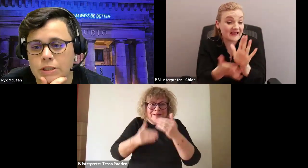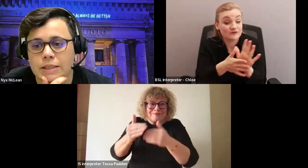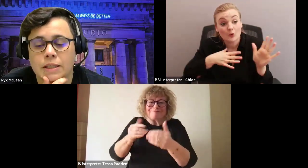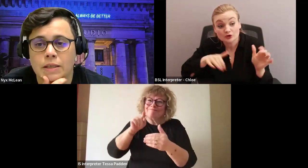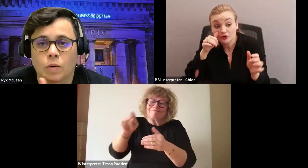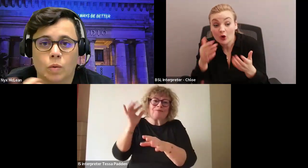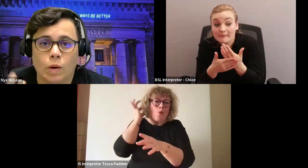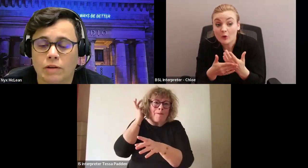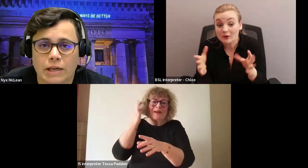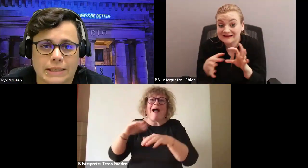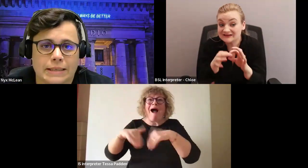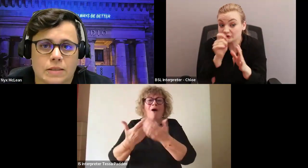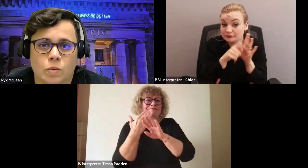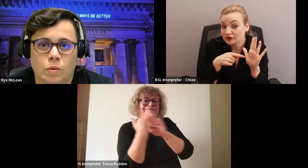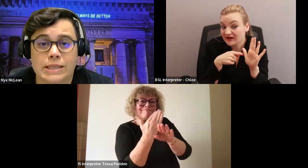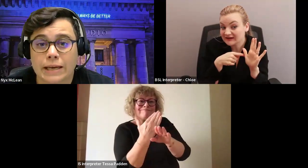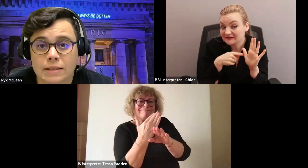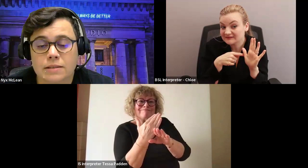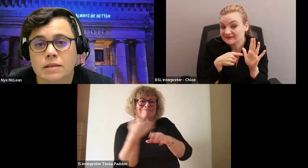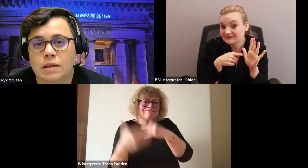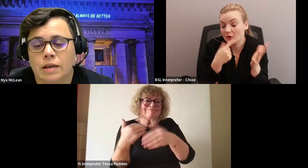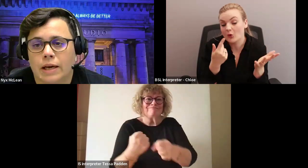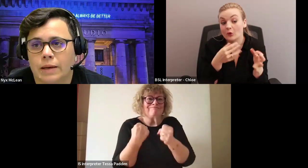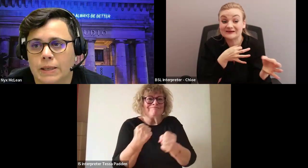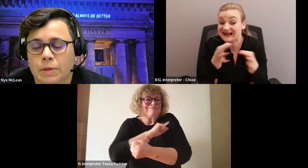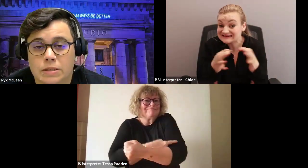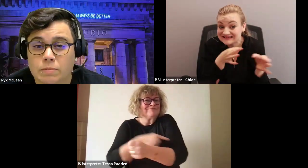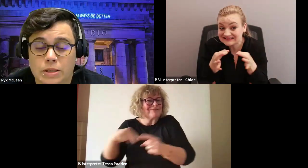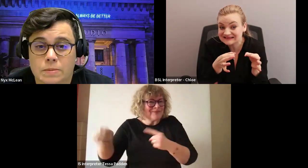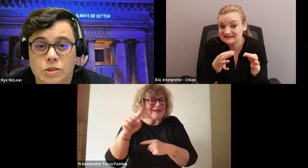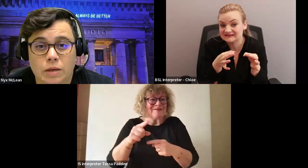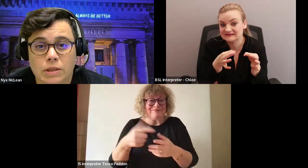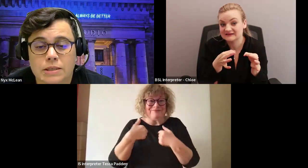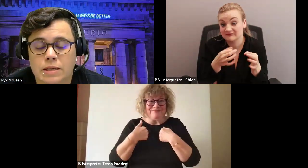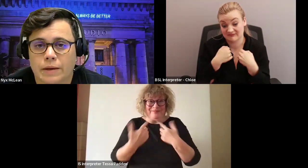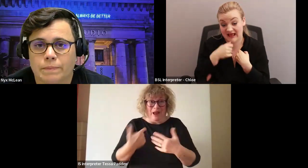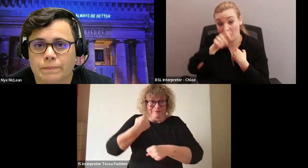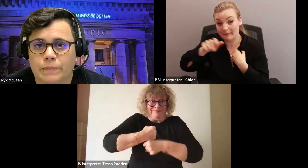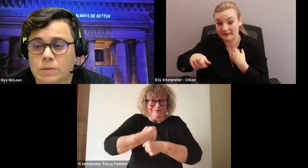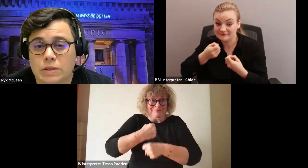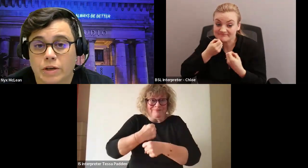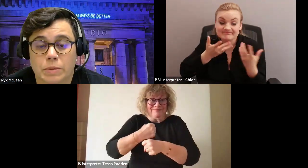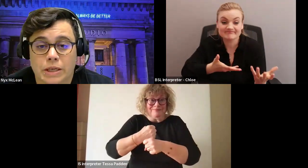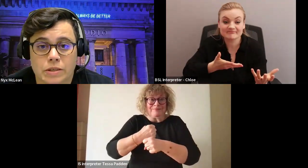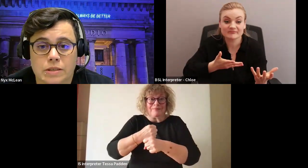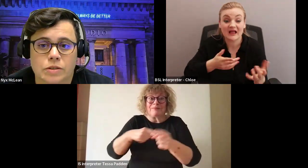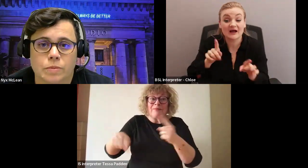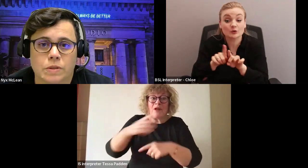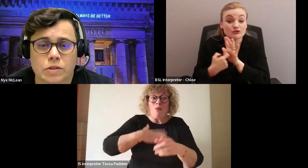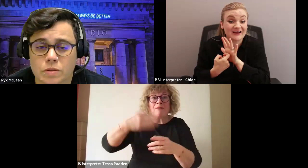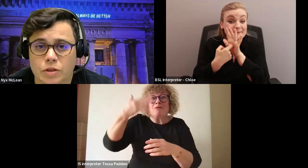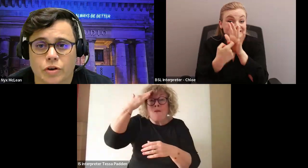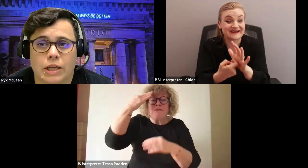about the project or our findings or the tactics that our participants shared with us, as well as recommendations